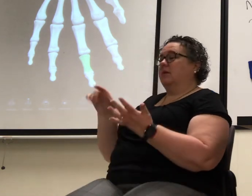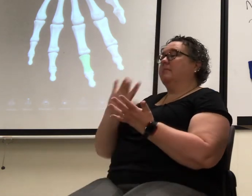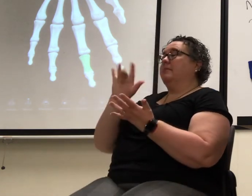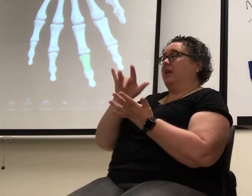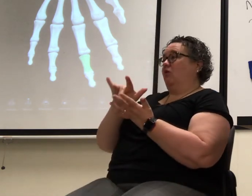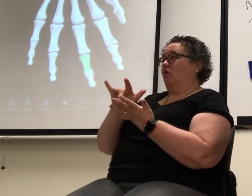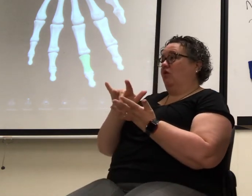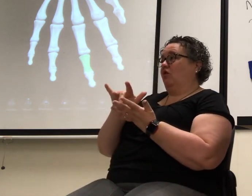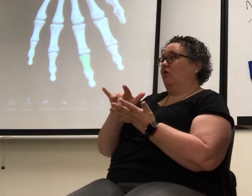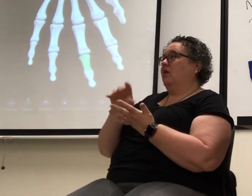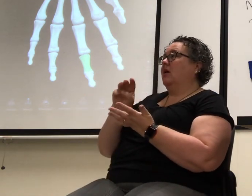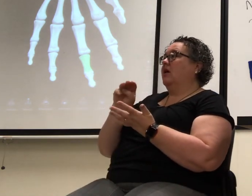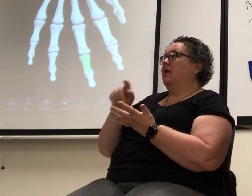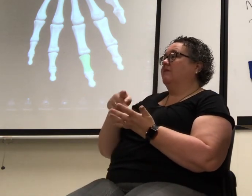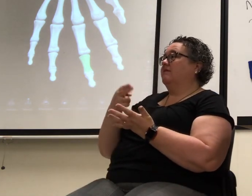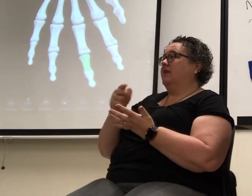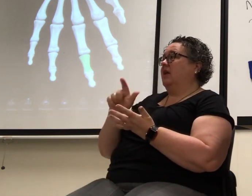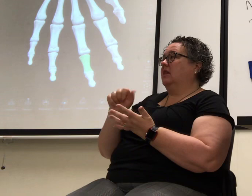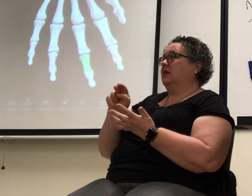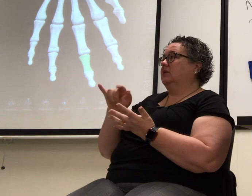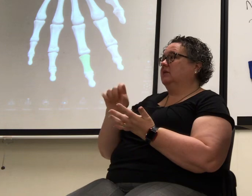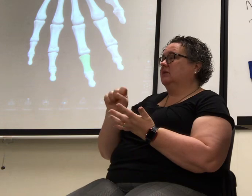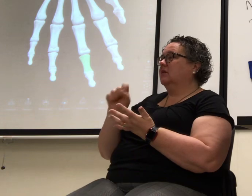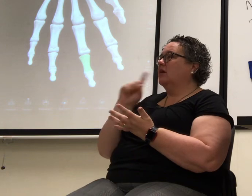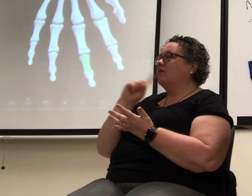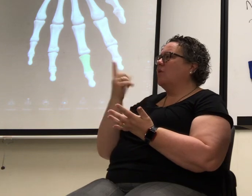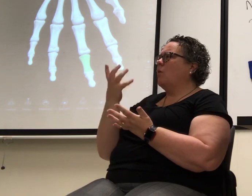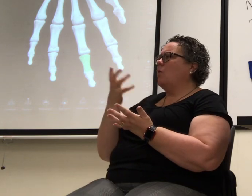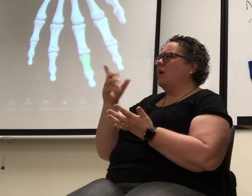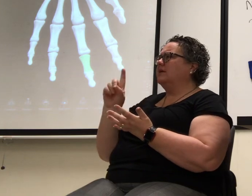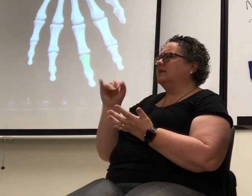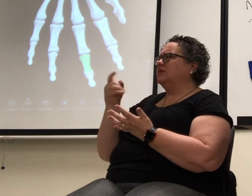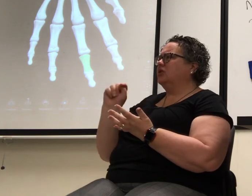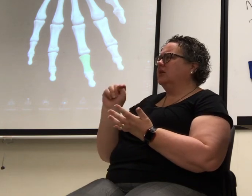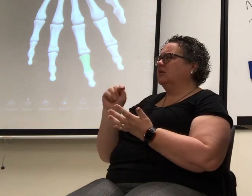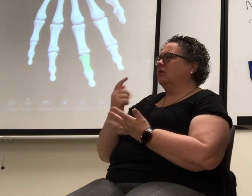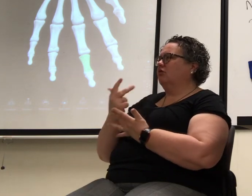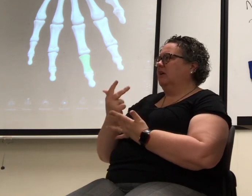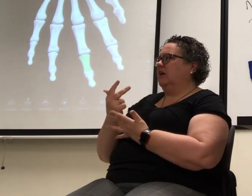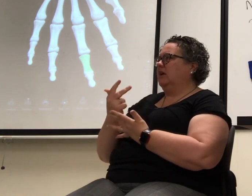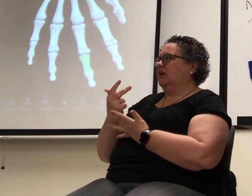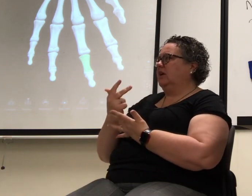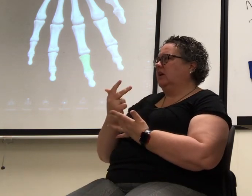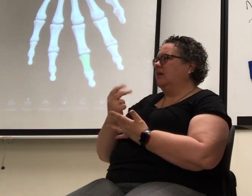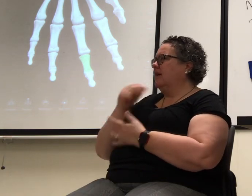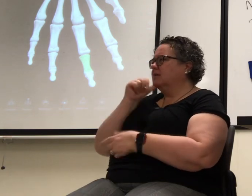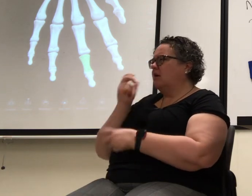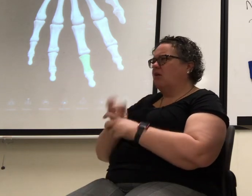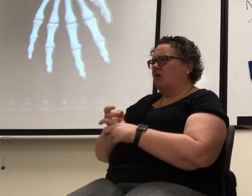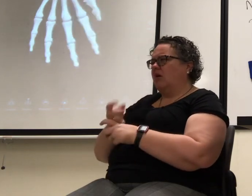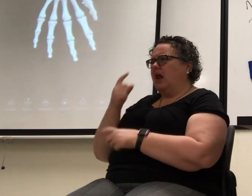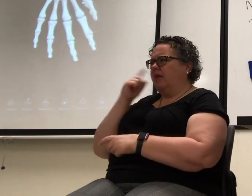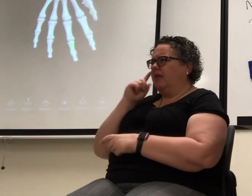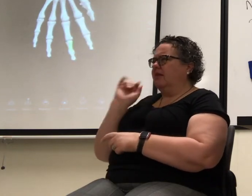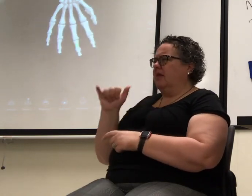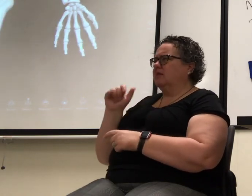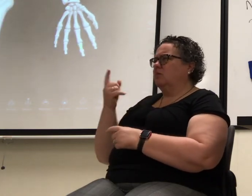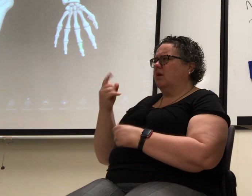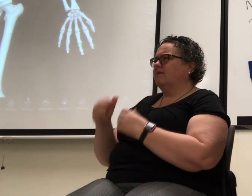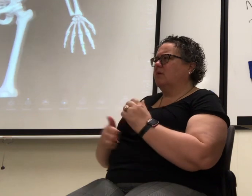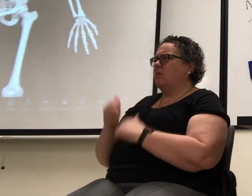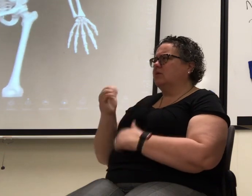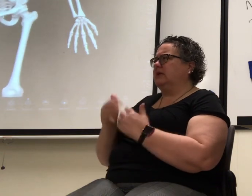Middle phalanx, what digit? 3. Okay, so that's not hard. You shouldn't miss that, I think. That's one of the easier